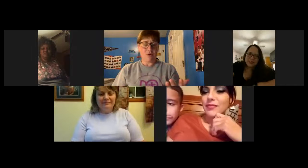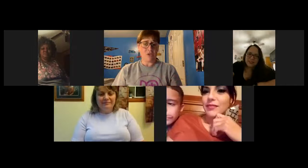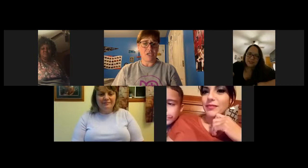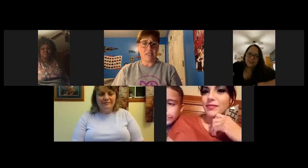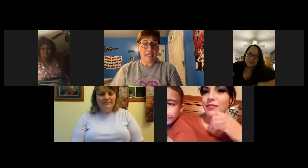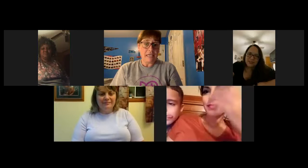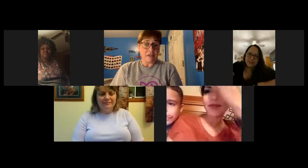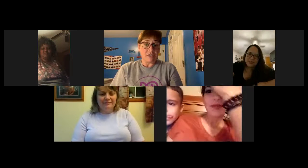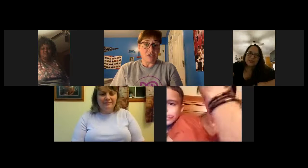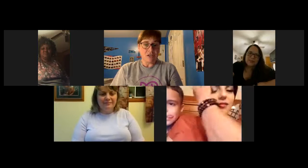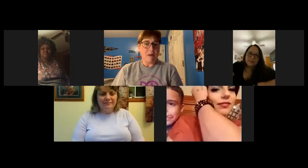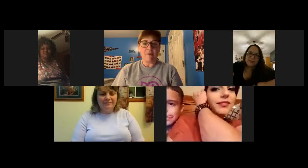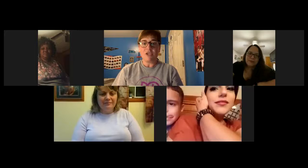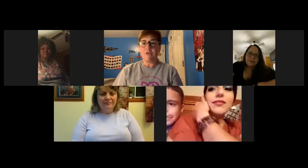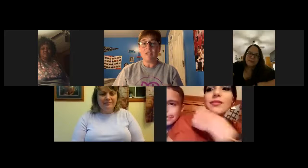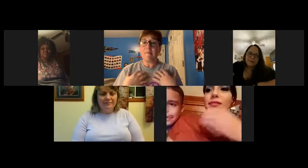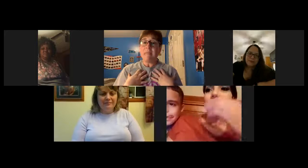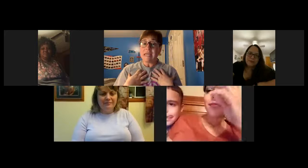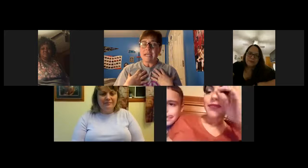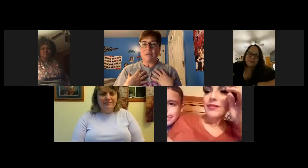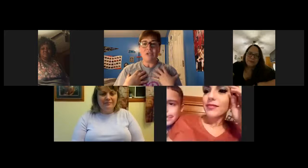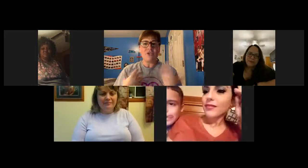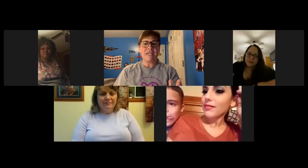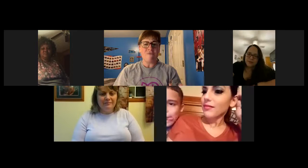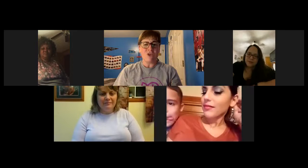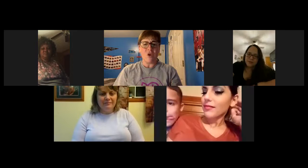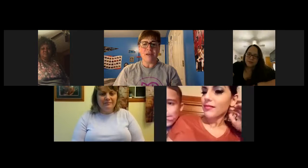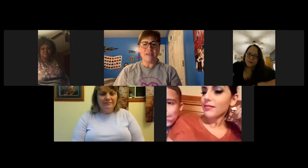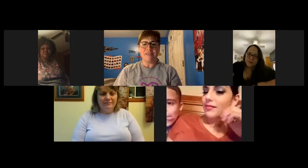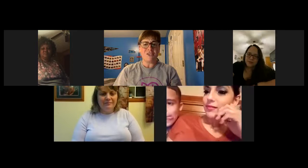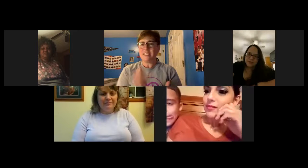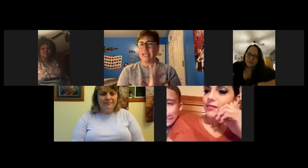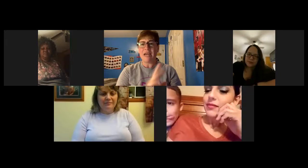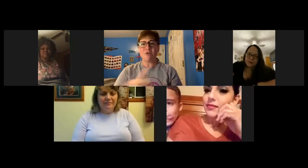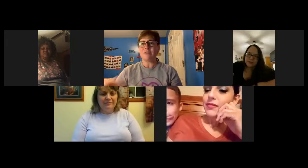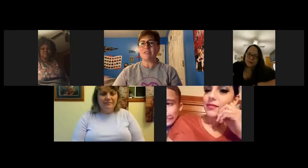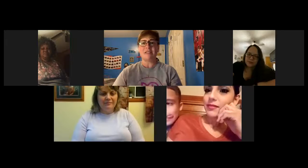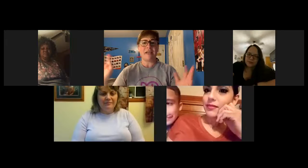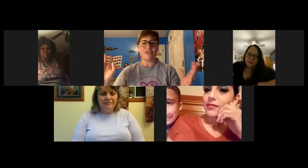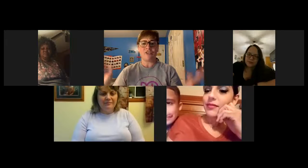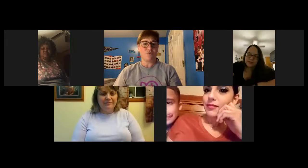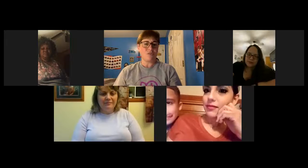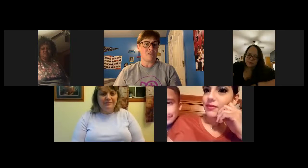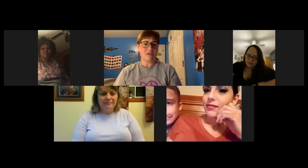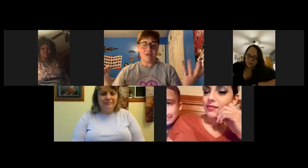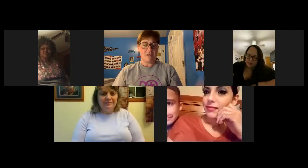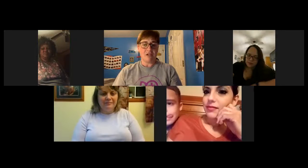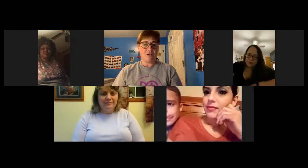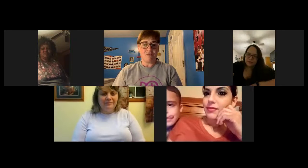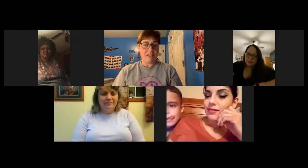first language is English, but to me anyways, you would never know it. She sounds like she